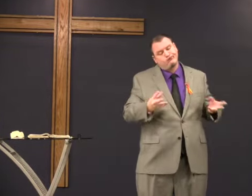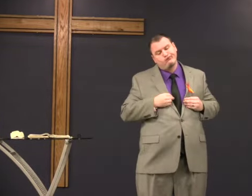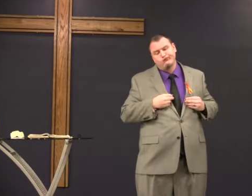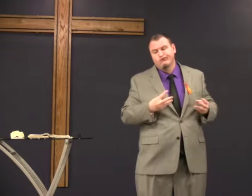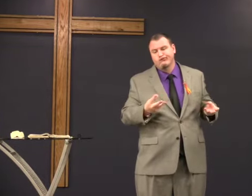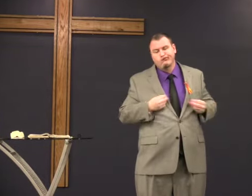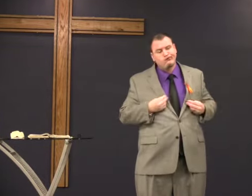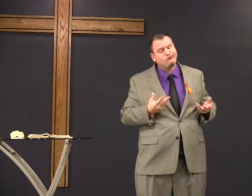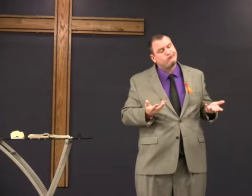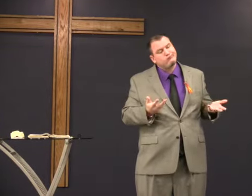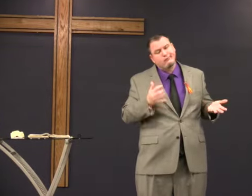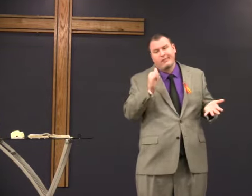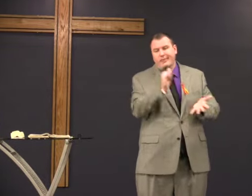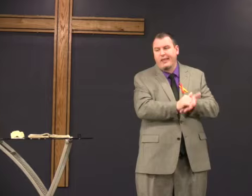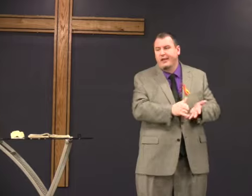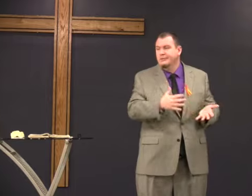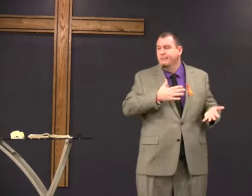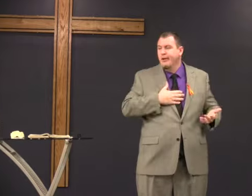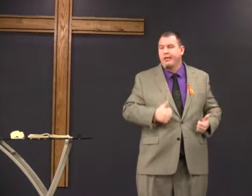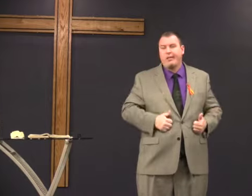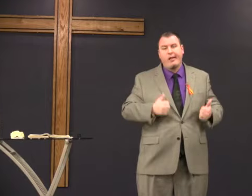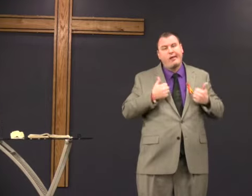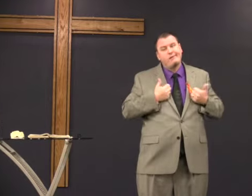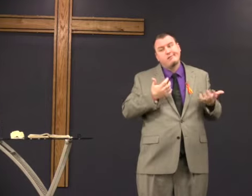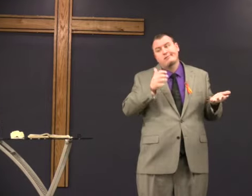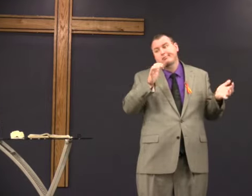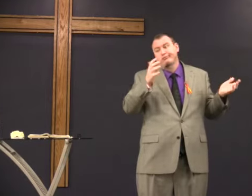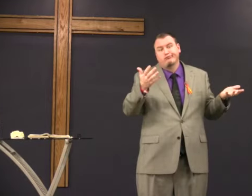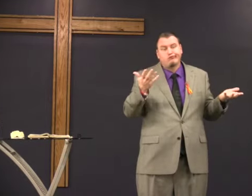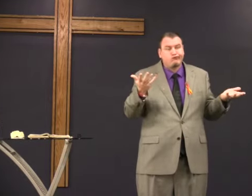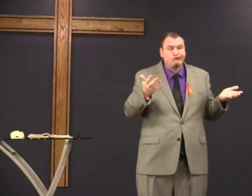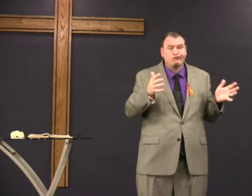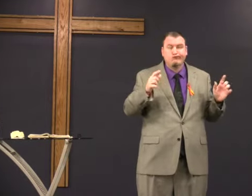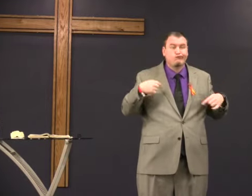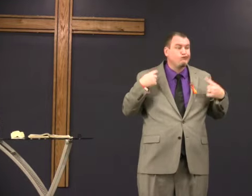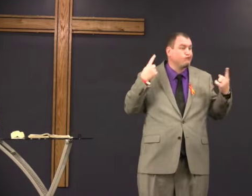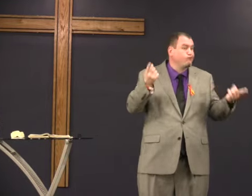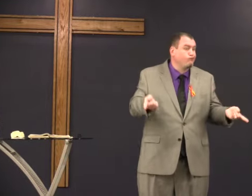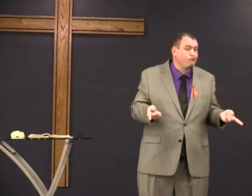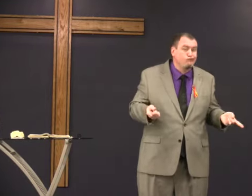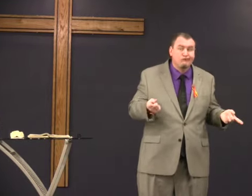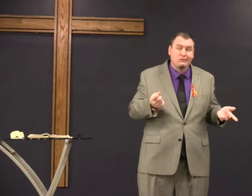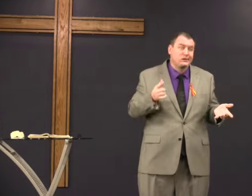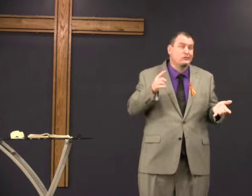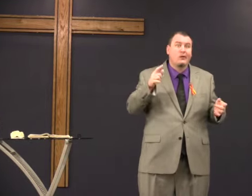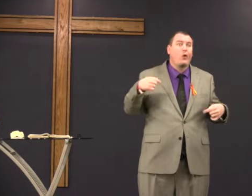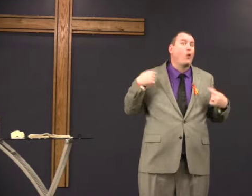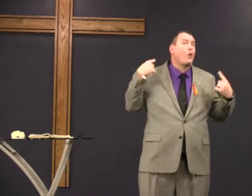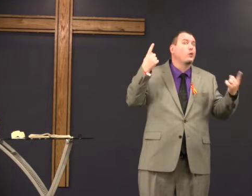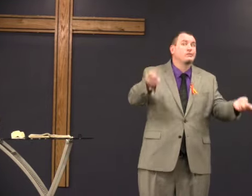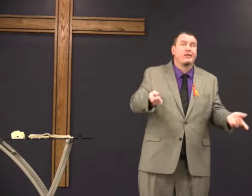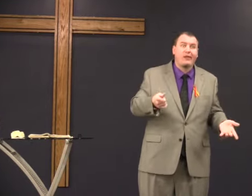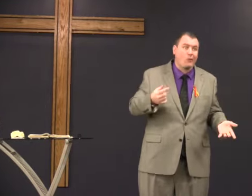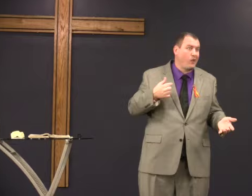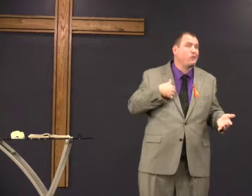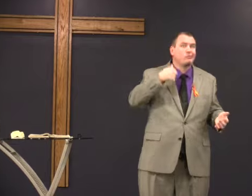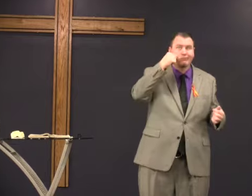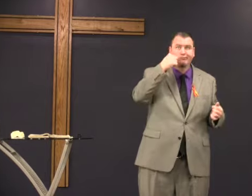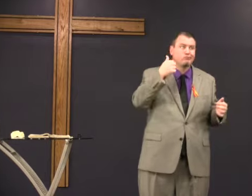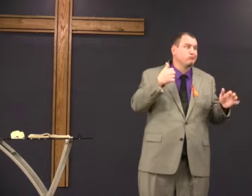it, that was just the way it was going to be. This is our life, and it's just going to look like this, and it's always been that way. And